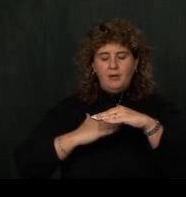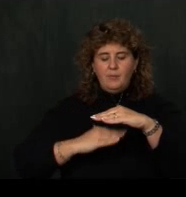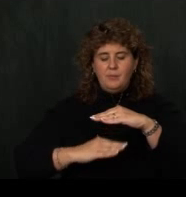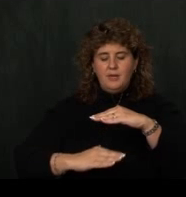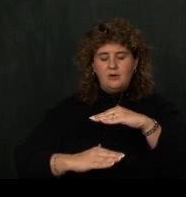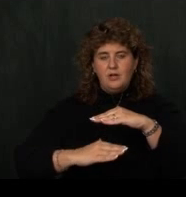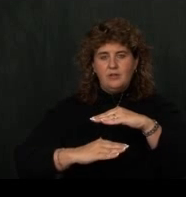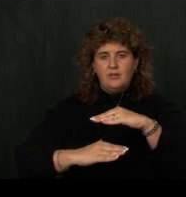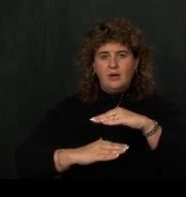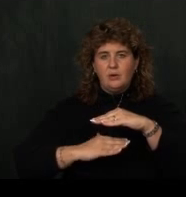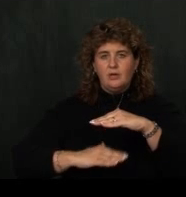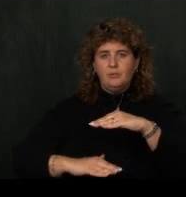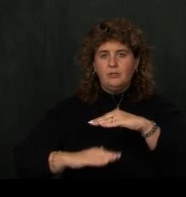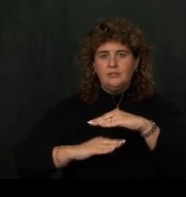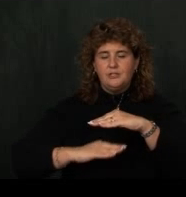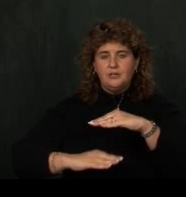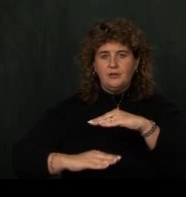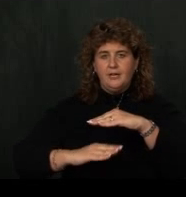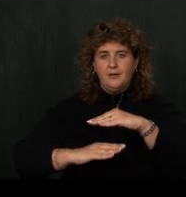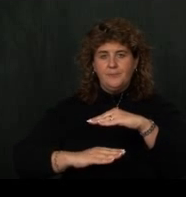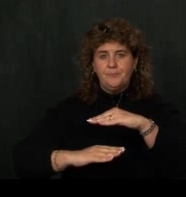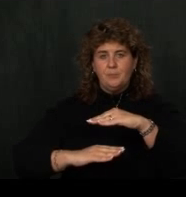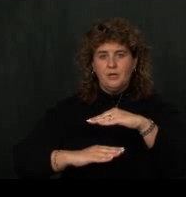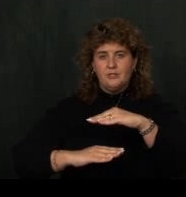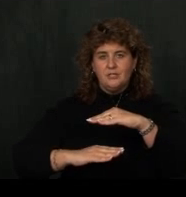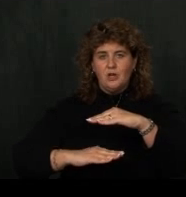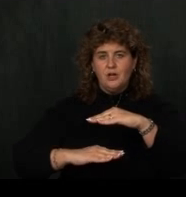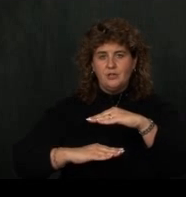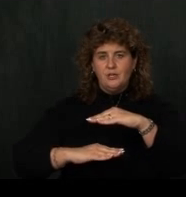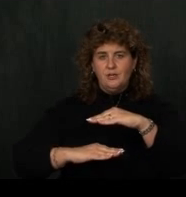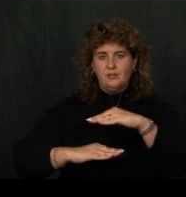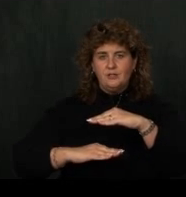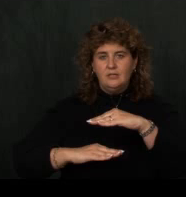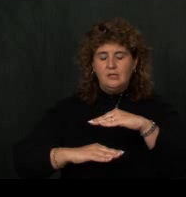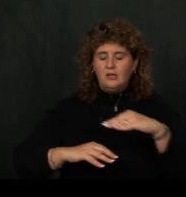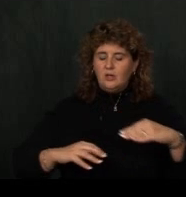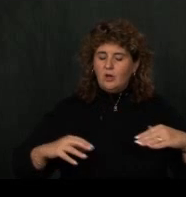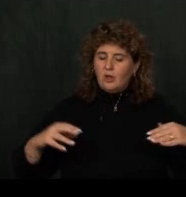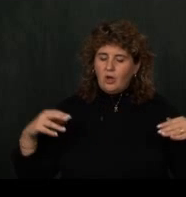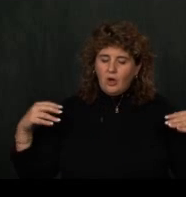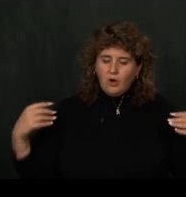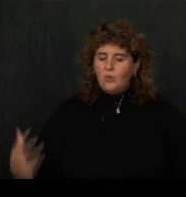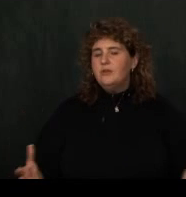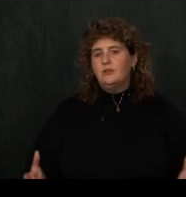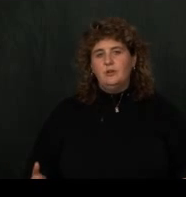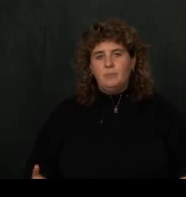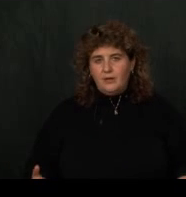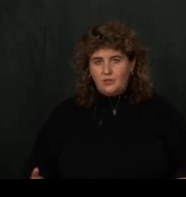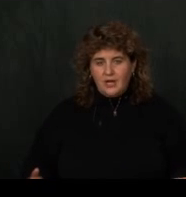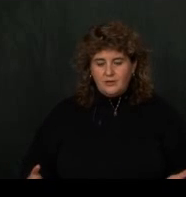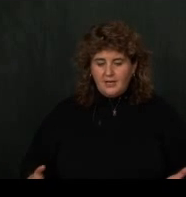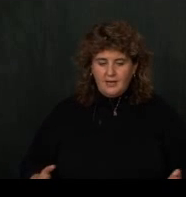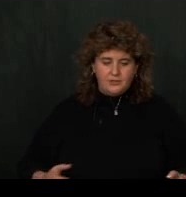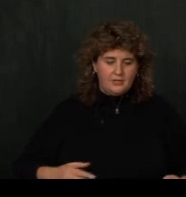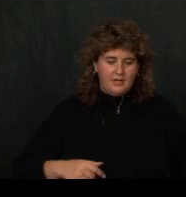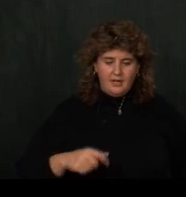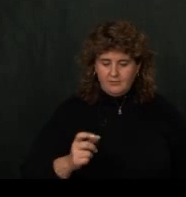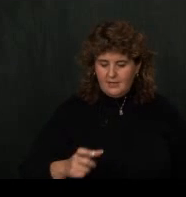probably underneath that, we're going to put Listeria monocytogenes. Always a good meningitis case is going to have